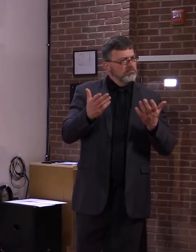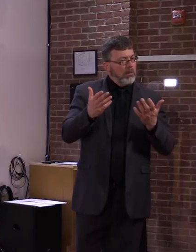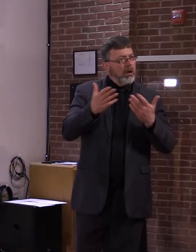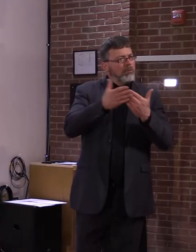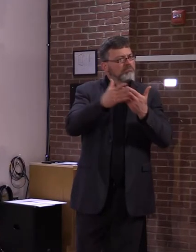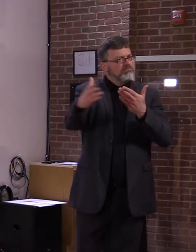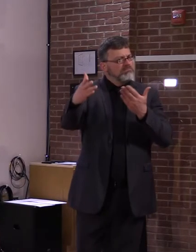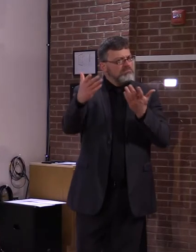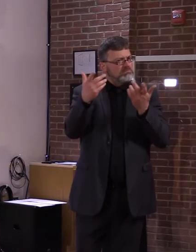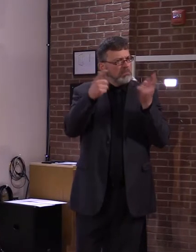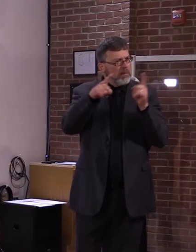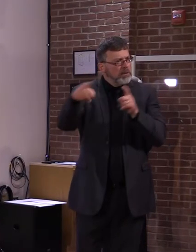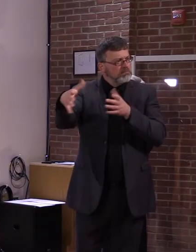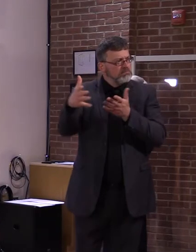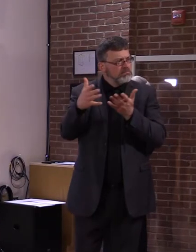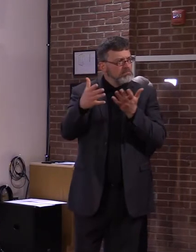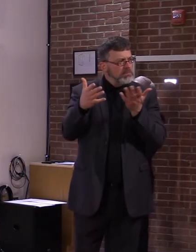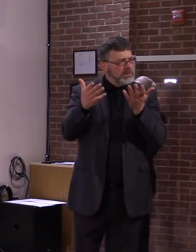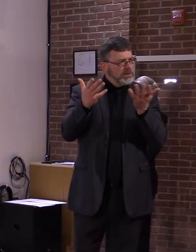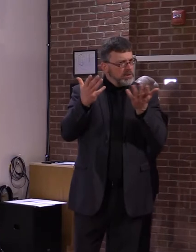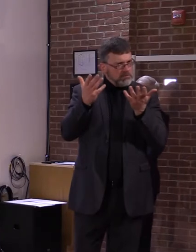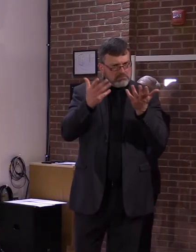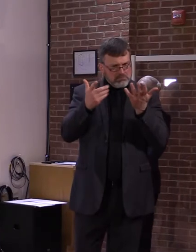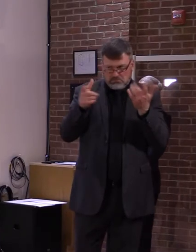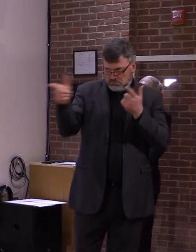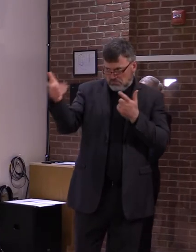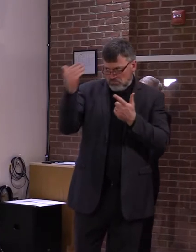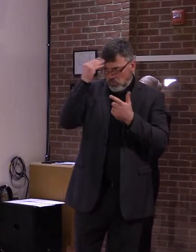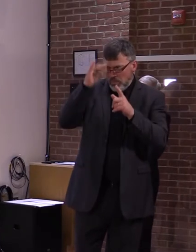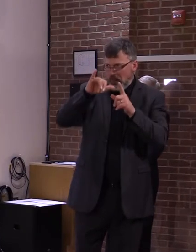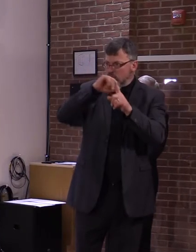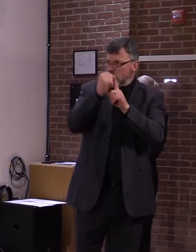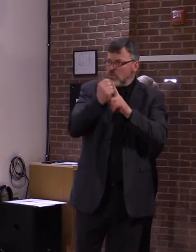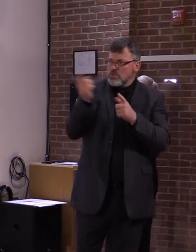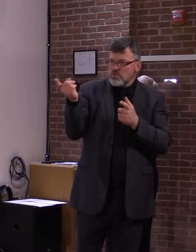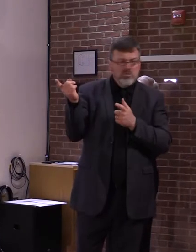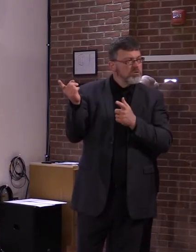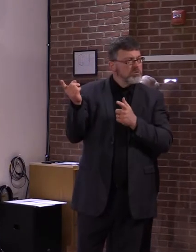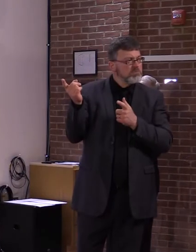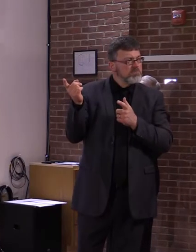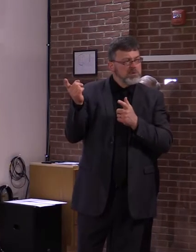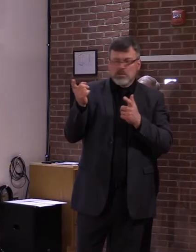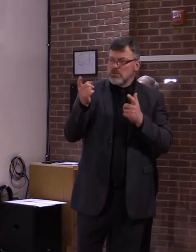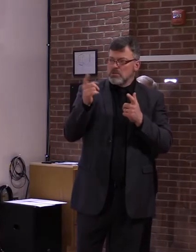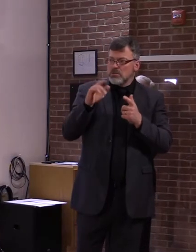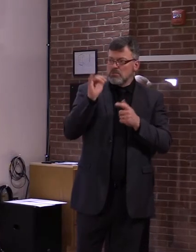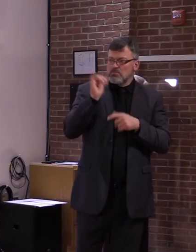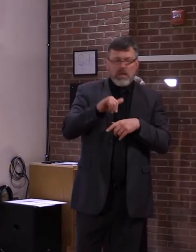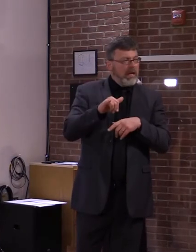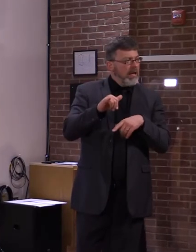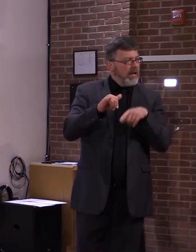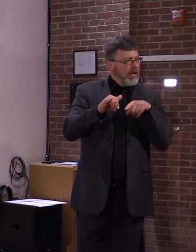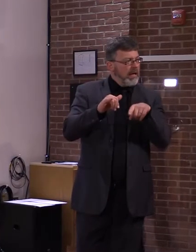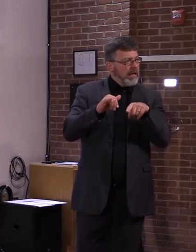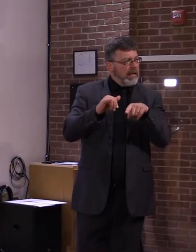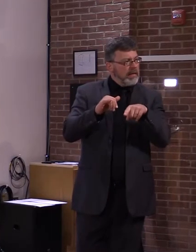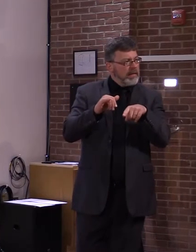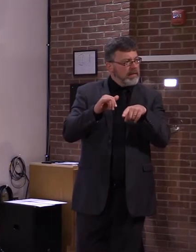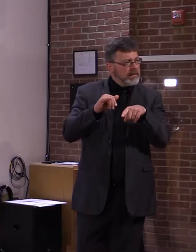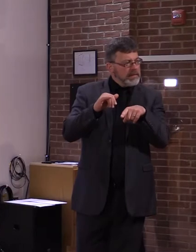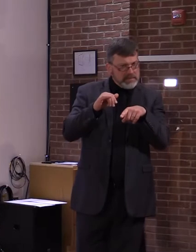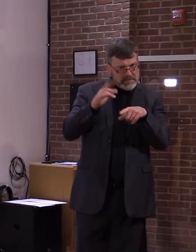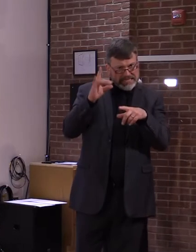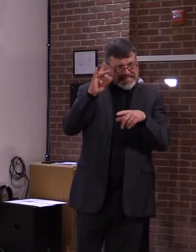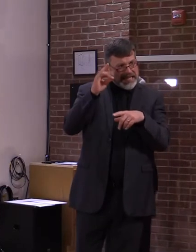you've been told about this specific conduct. Were you told about the firing before or after the firing?